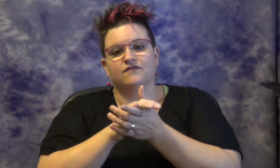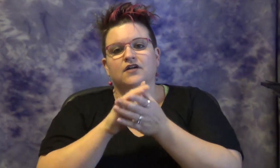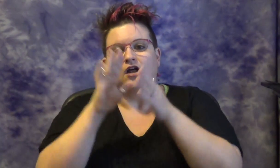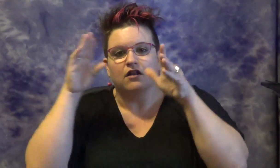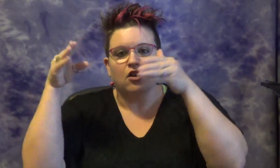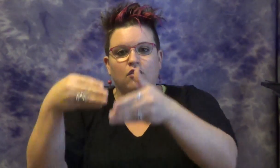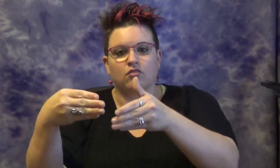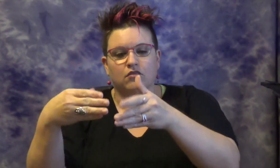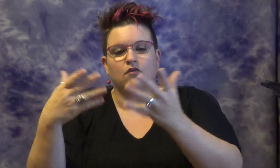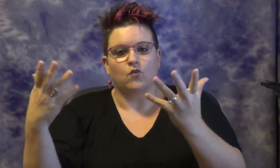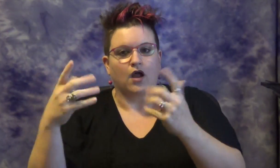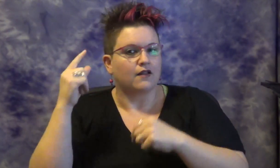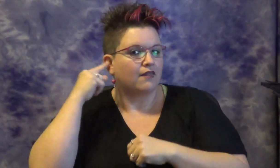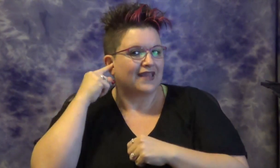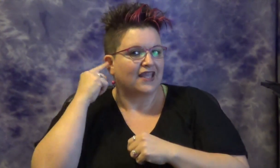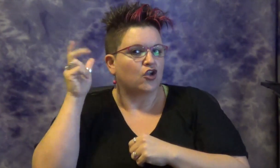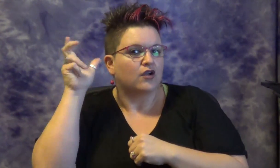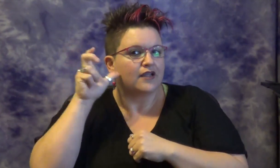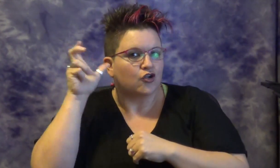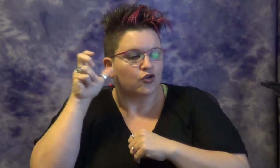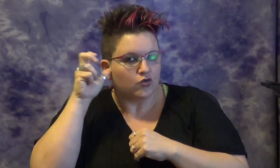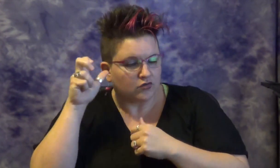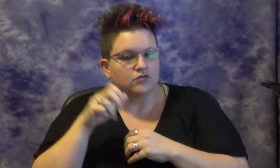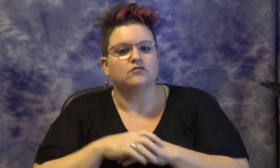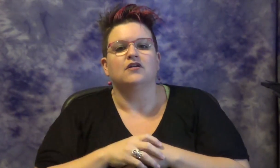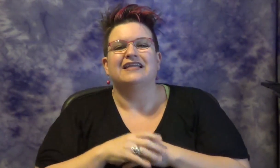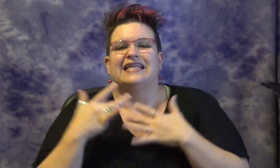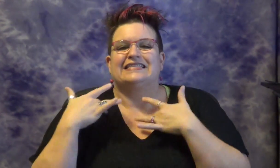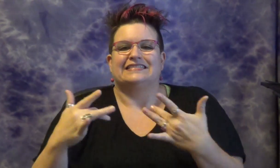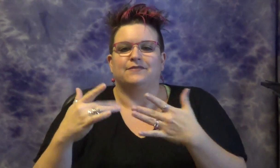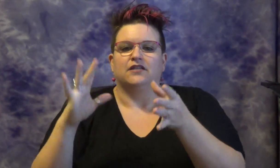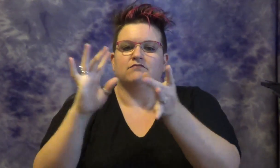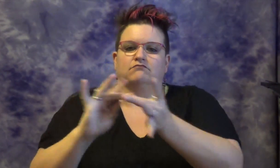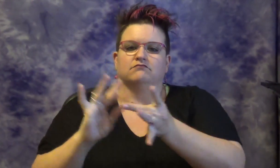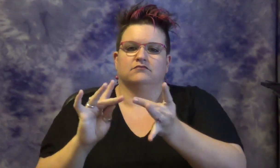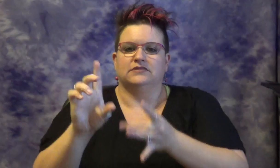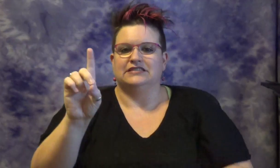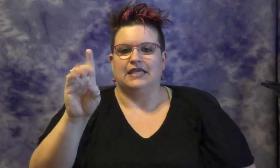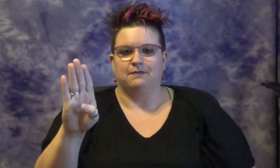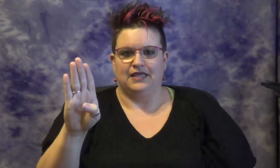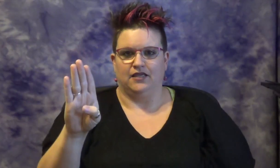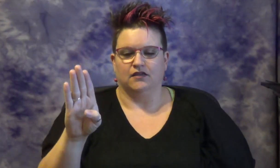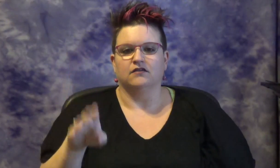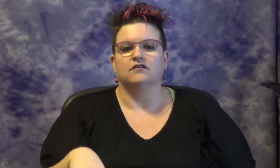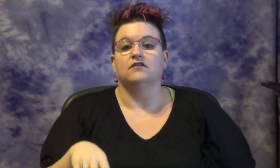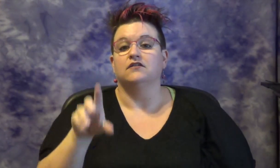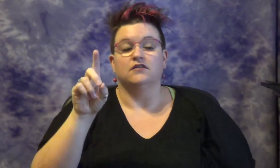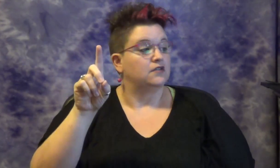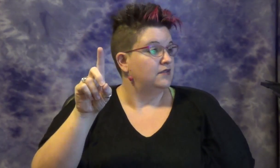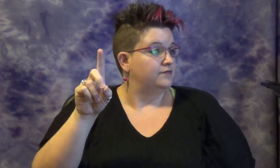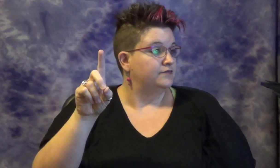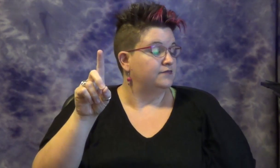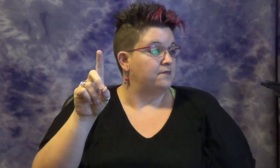Audiologists believe and only focus on the actual decibels, And so they really